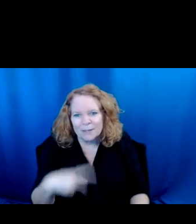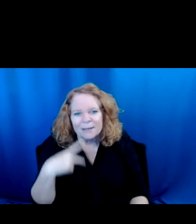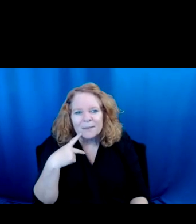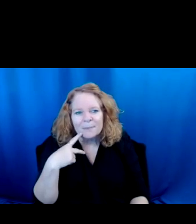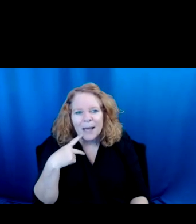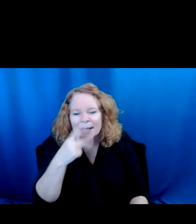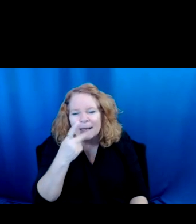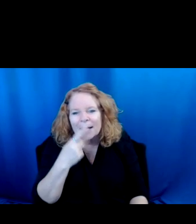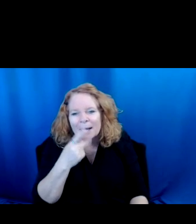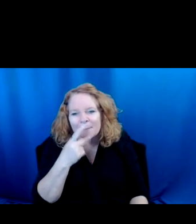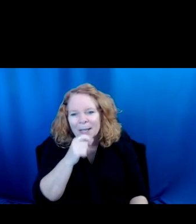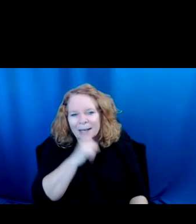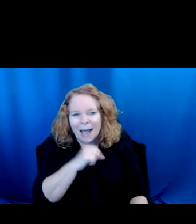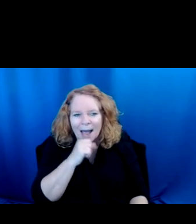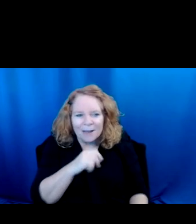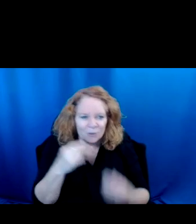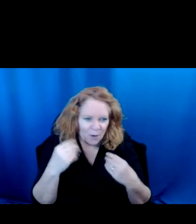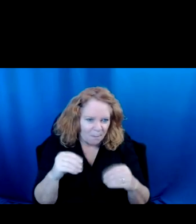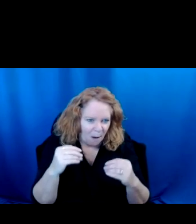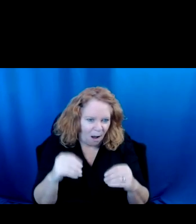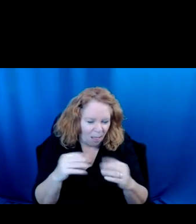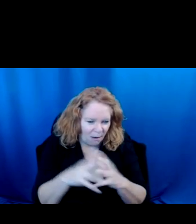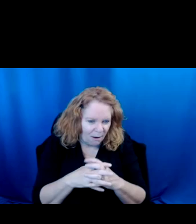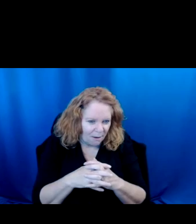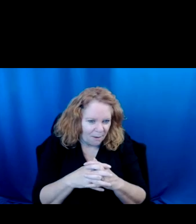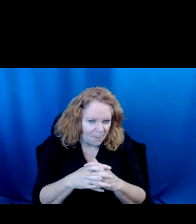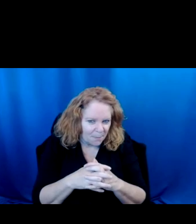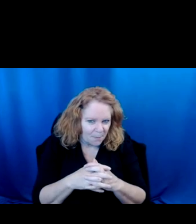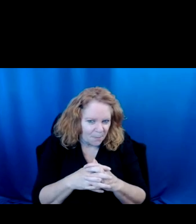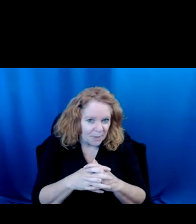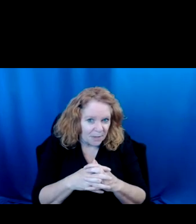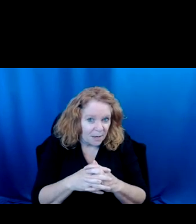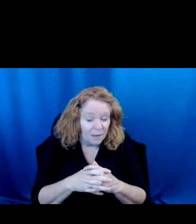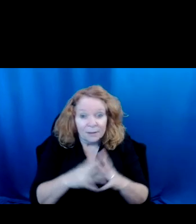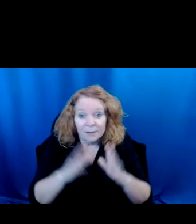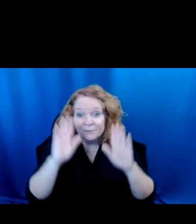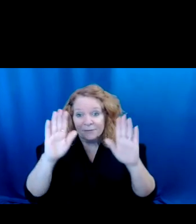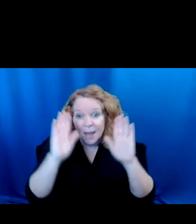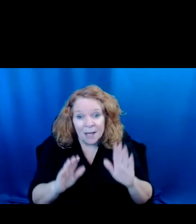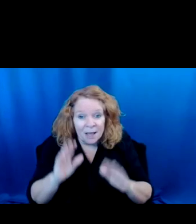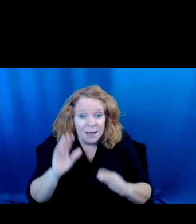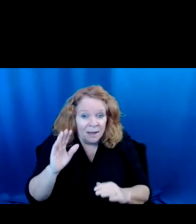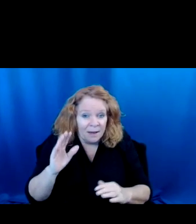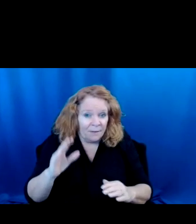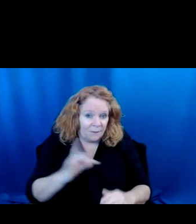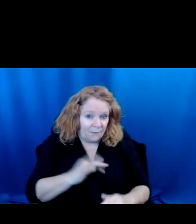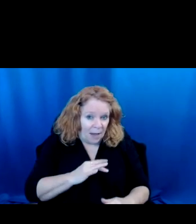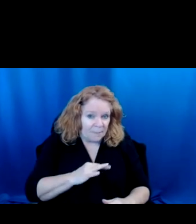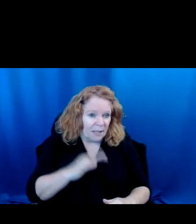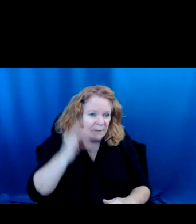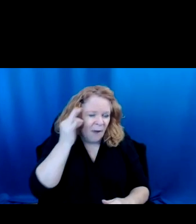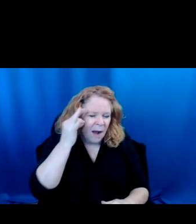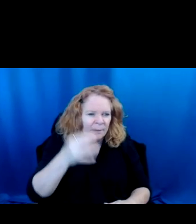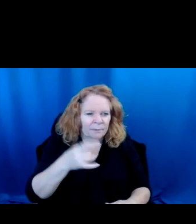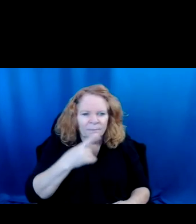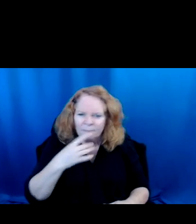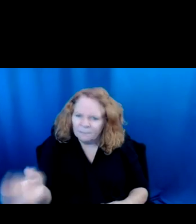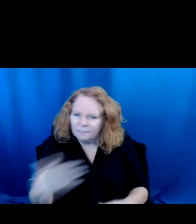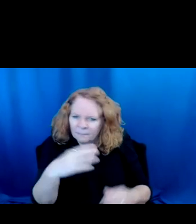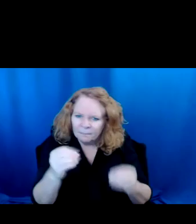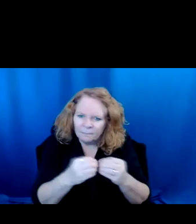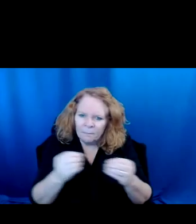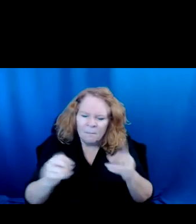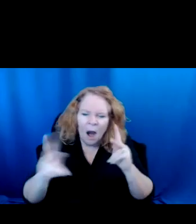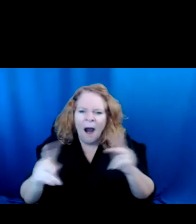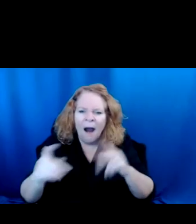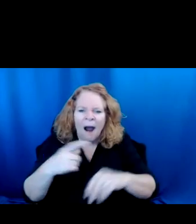ice cream parlour. And fabulously fabulous Fabiano the Frog said, "Keep moving, creaky cranky